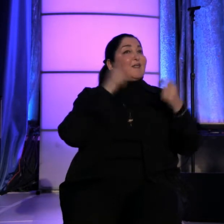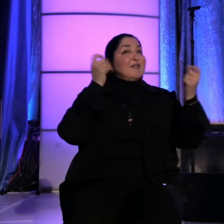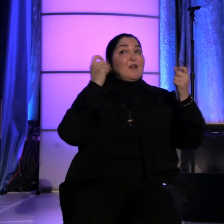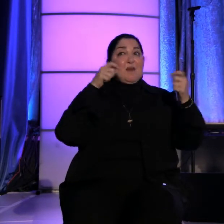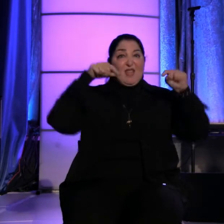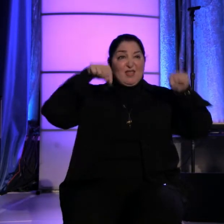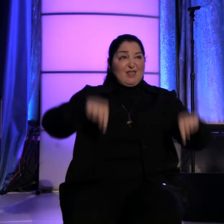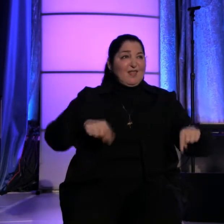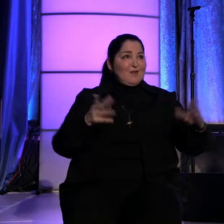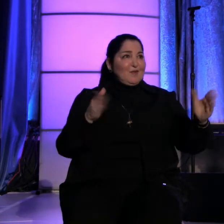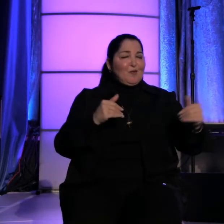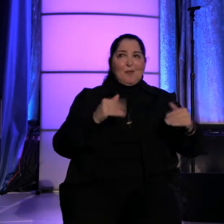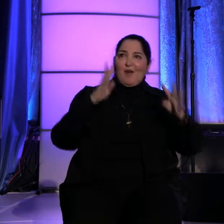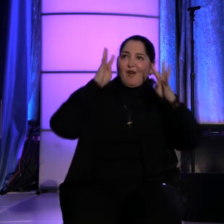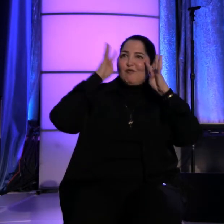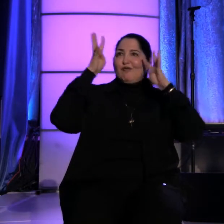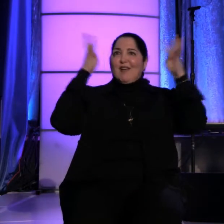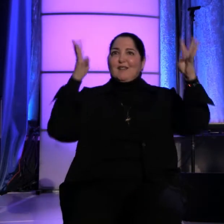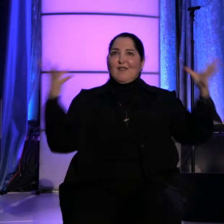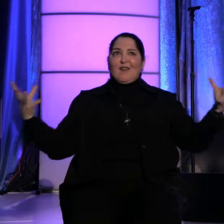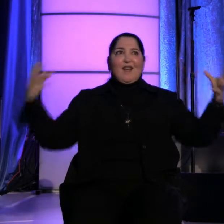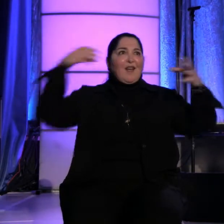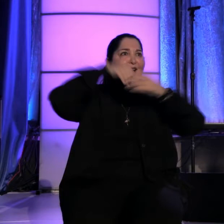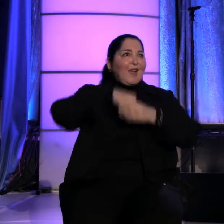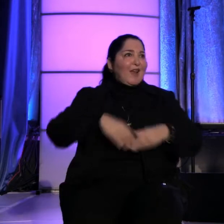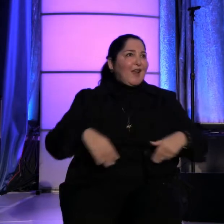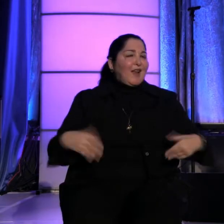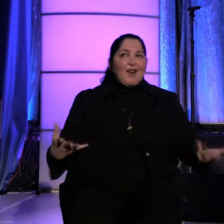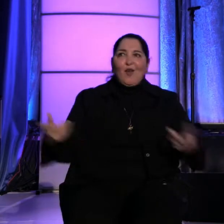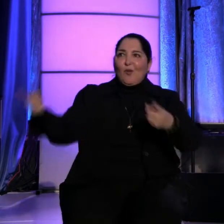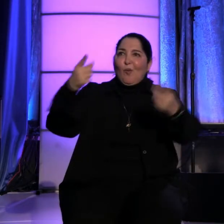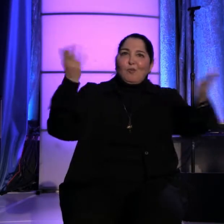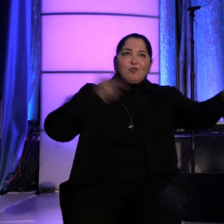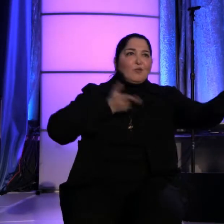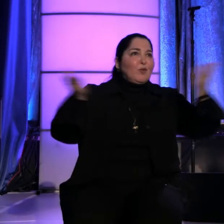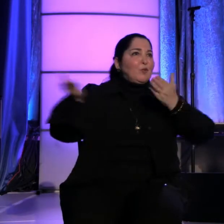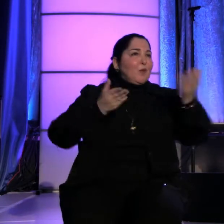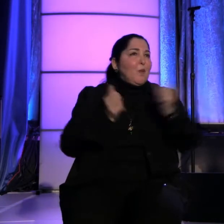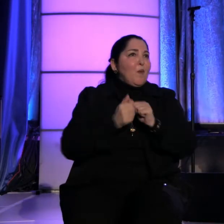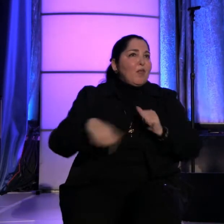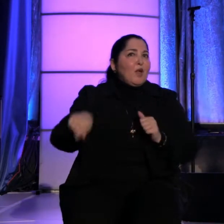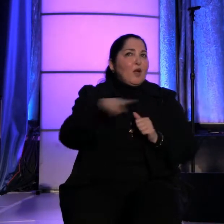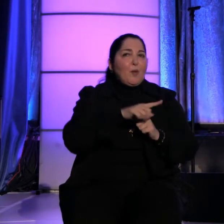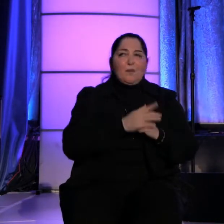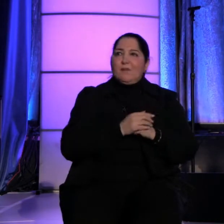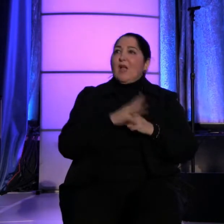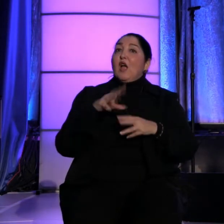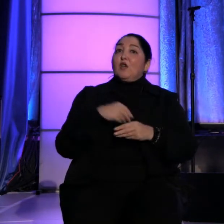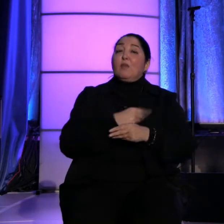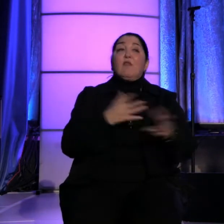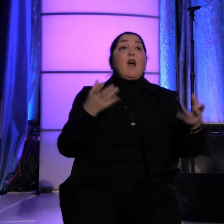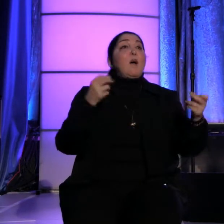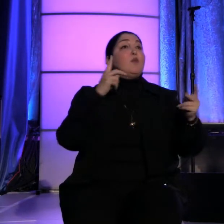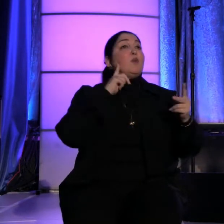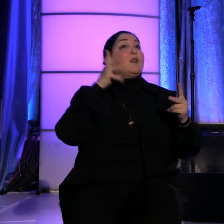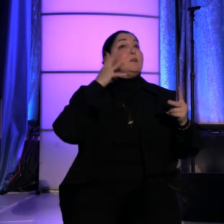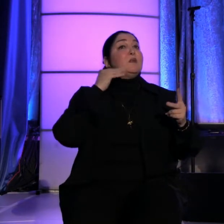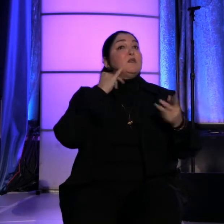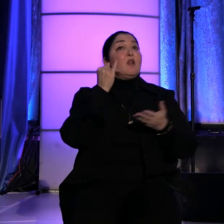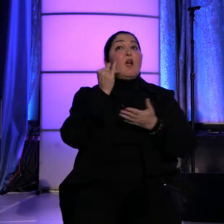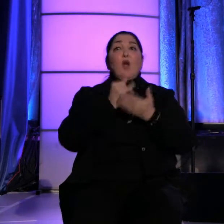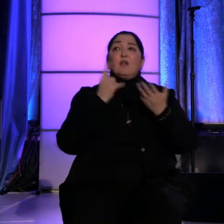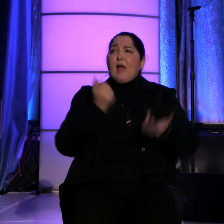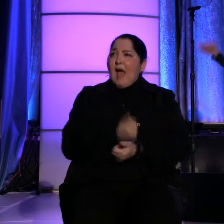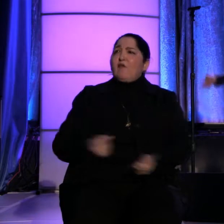this room today and the work that you're doing to provide opportunities for people to experience the arts. And so if everybody could